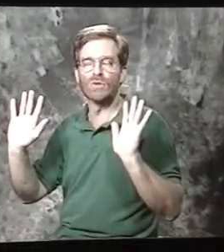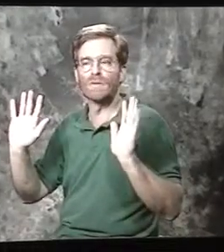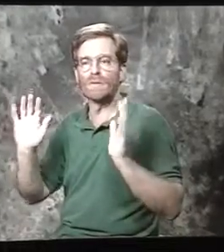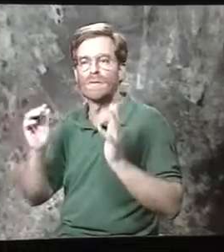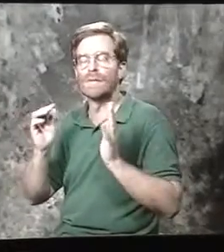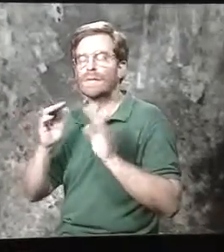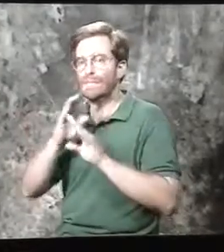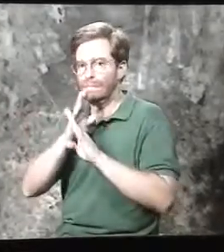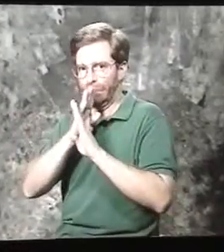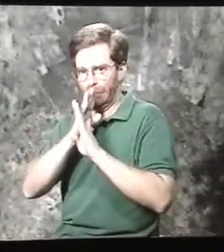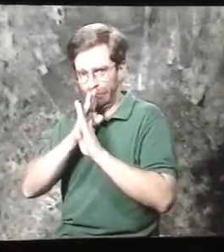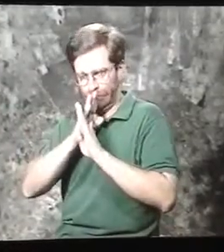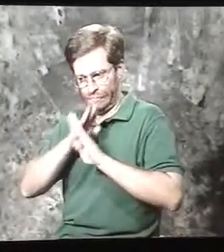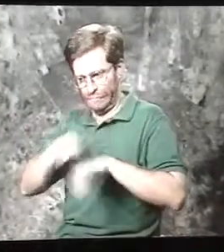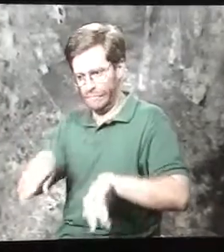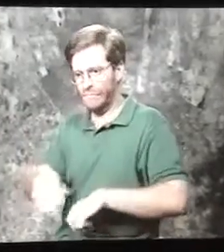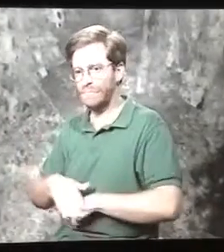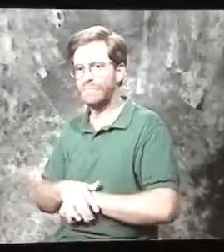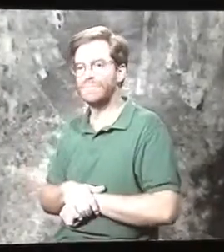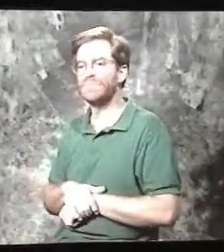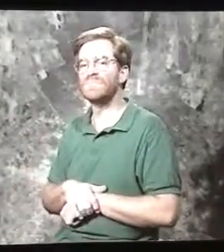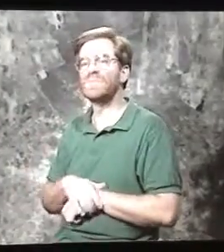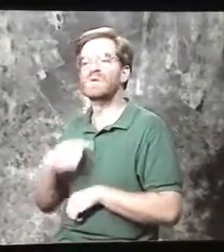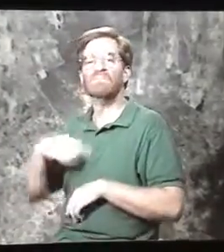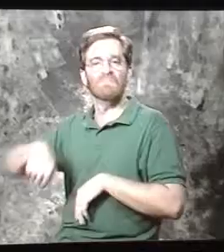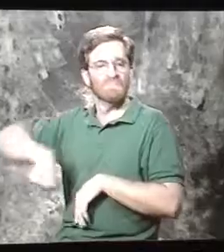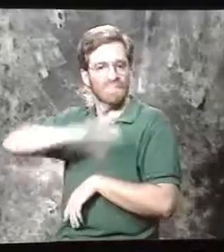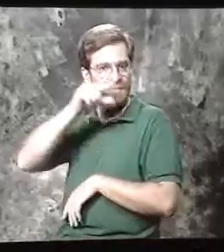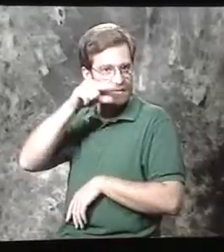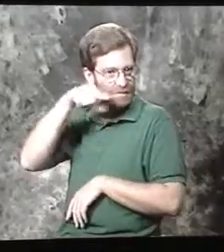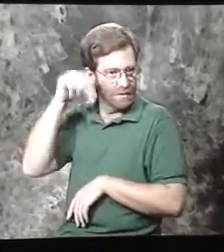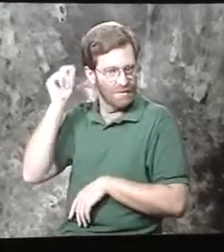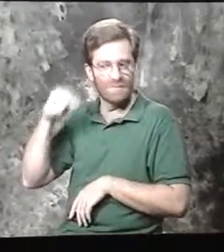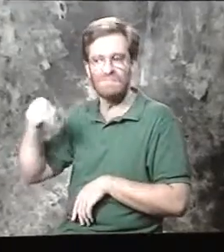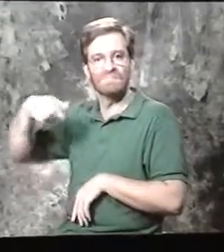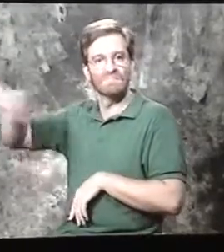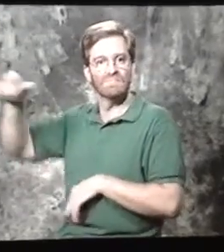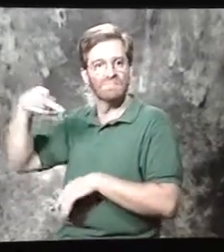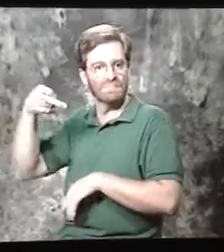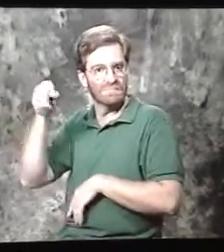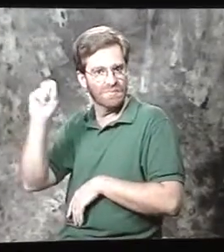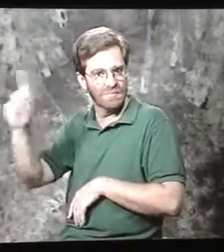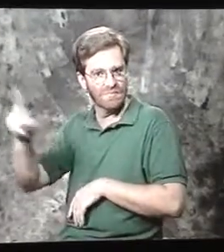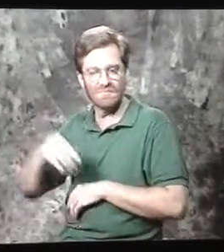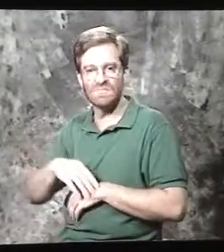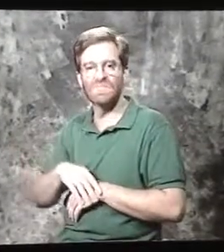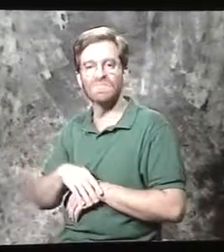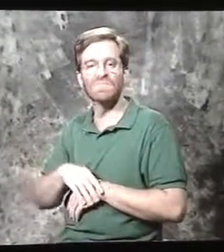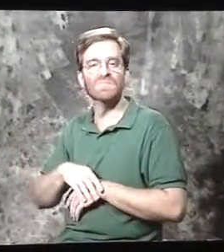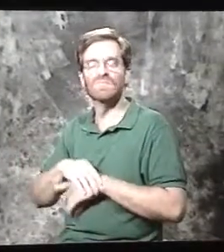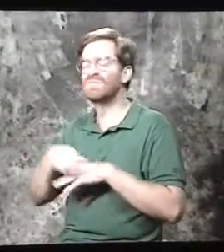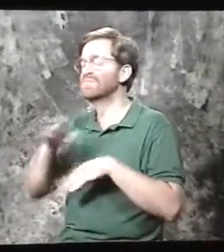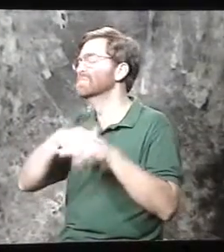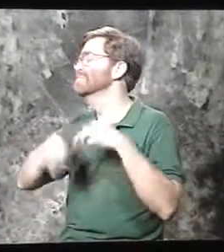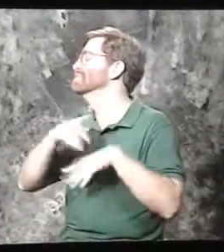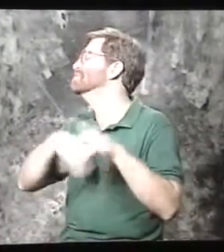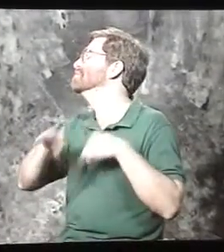brother and I decided that, okay, we're done signing for now. And I went back to Gallaudet. My brother went back to his